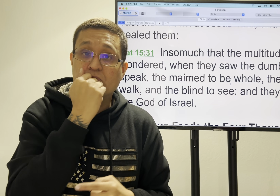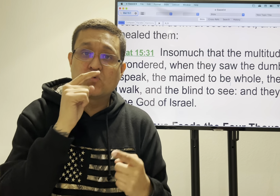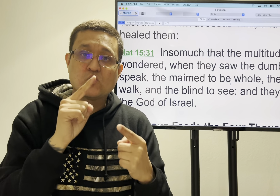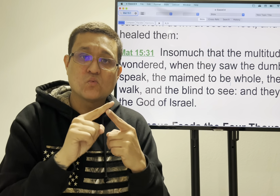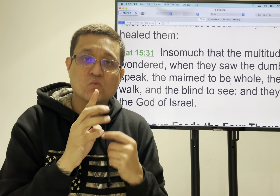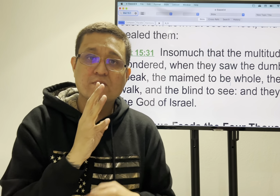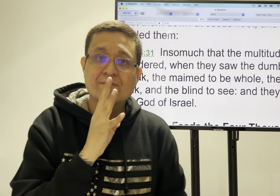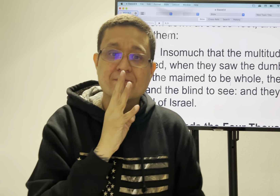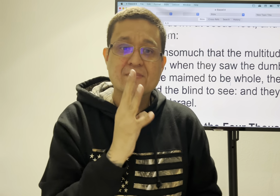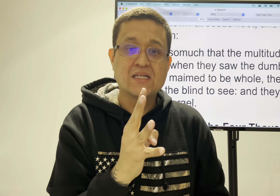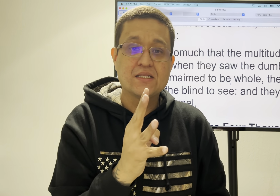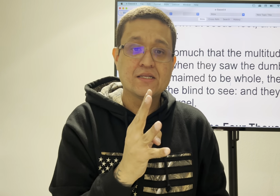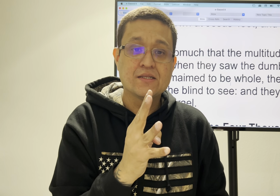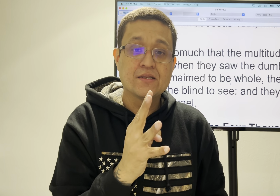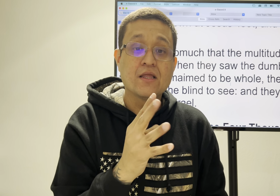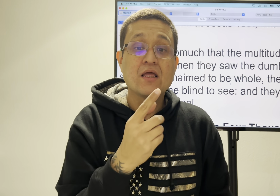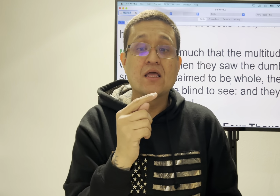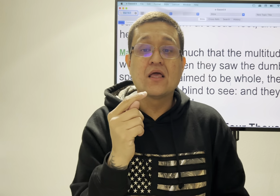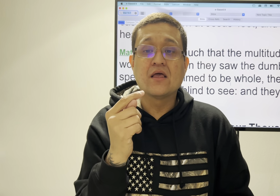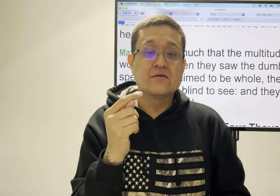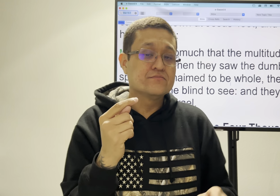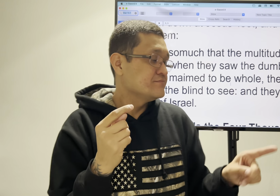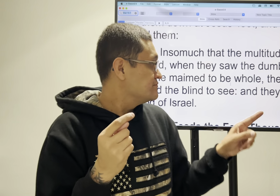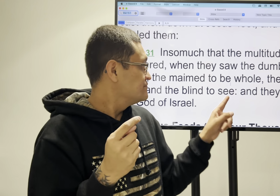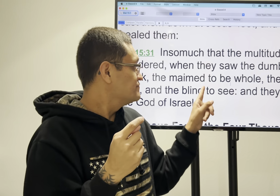when they saw the dumb speak,